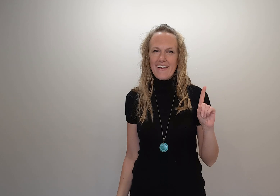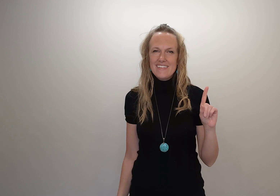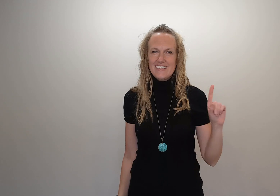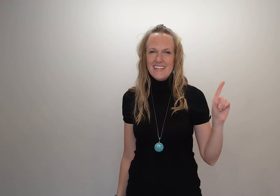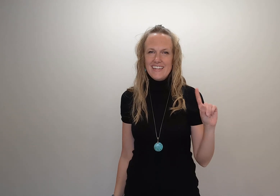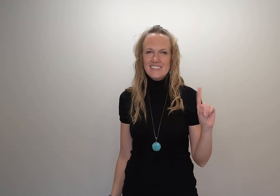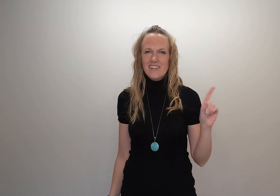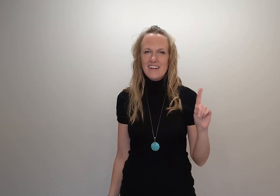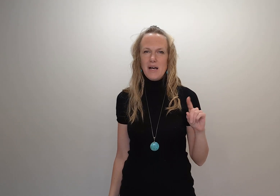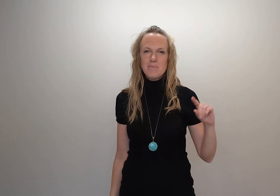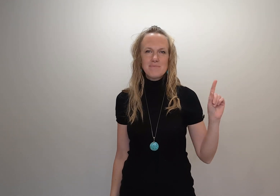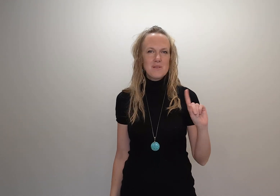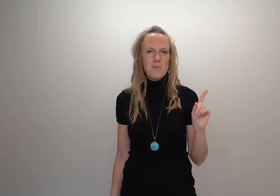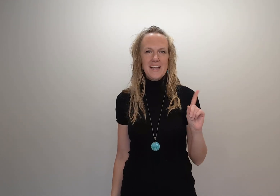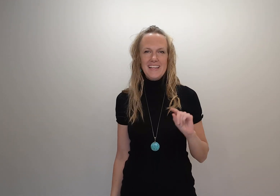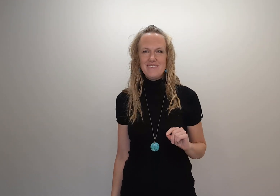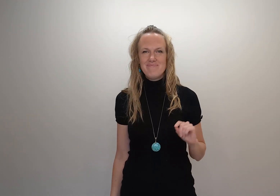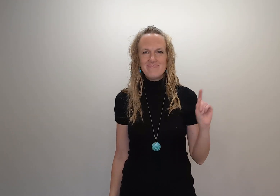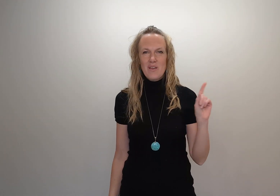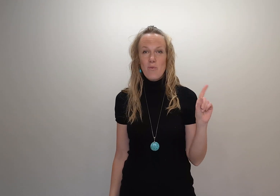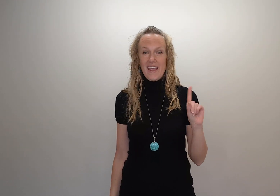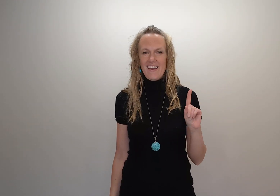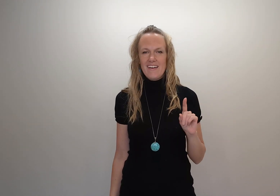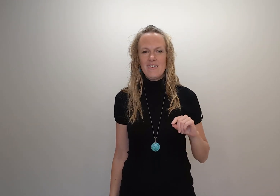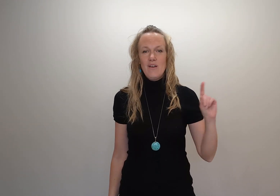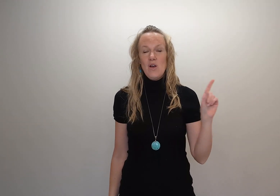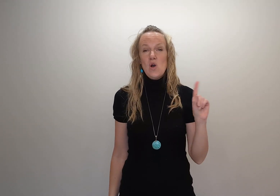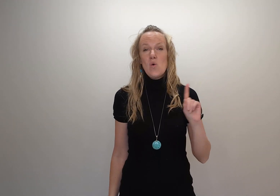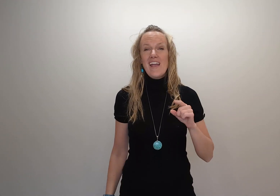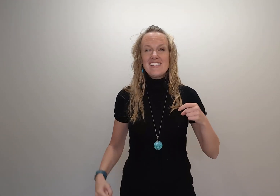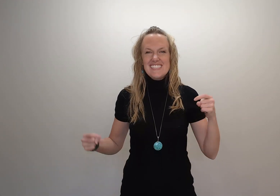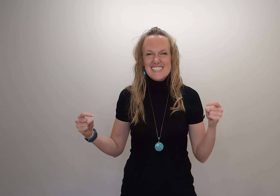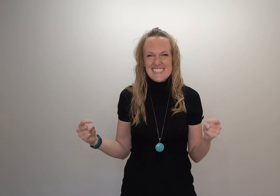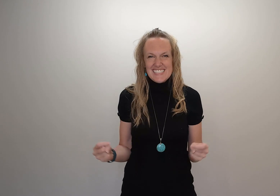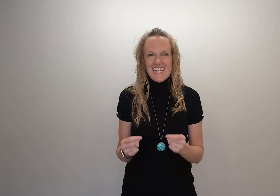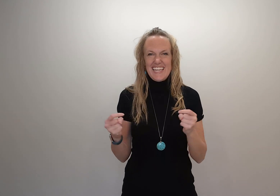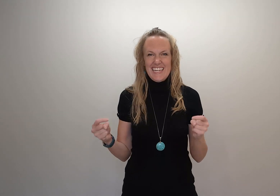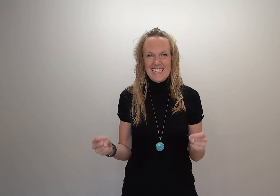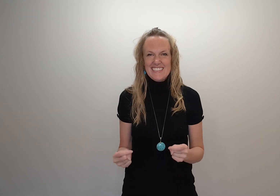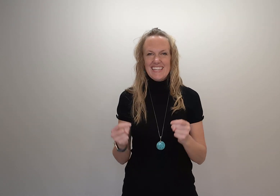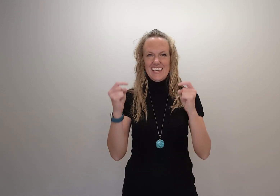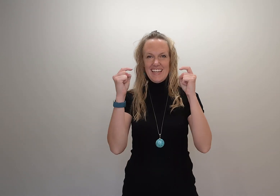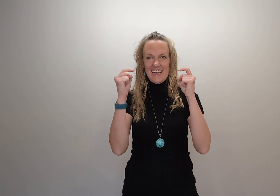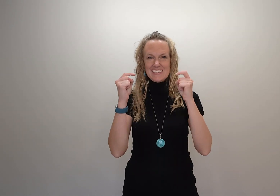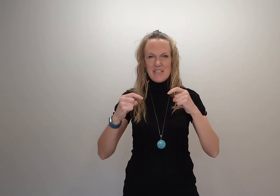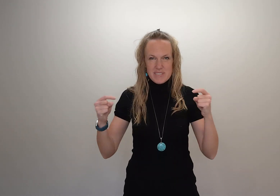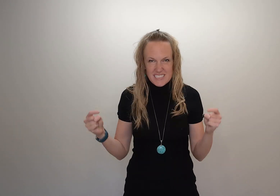where. Index finger up, wiggle it. Where? Where sin. Okay, X hand